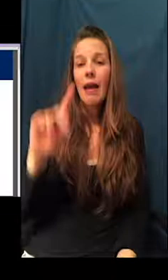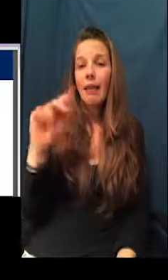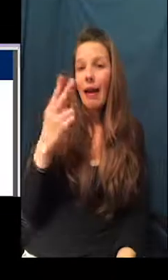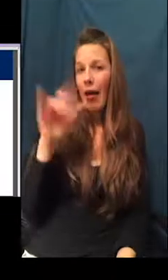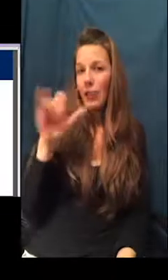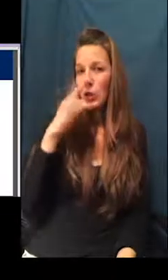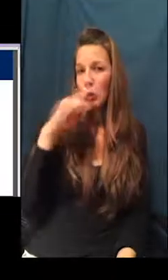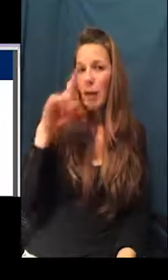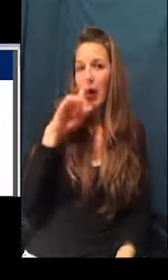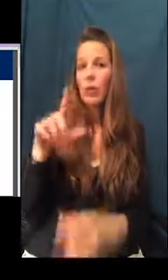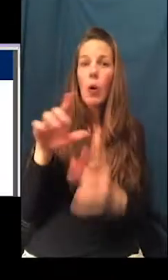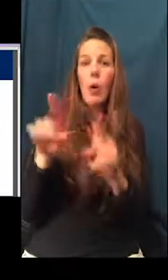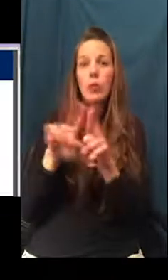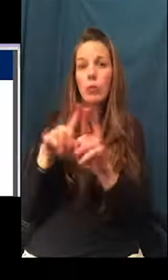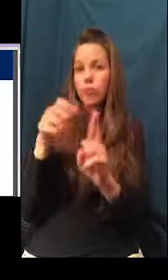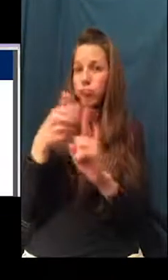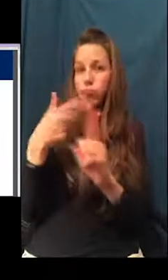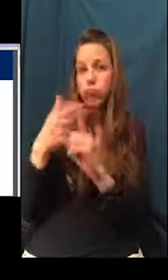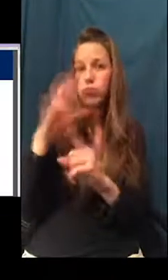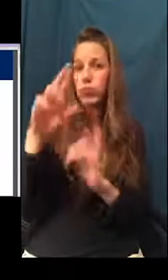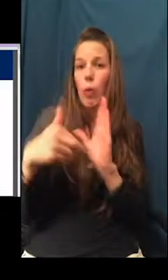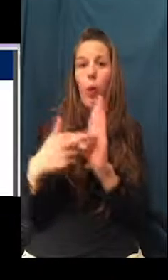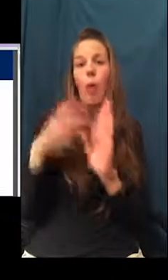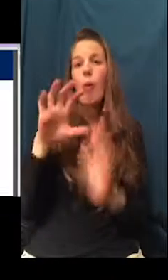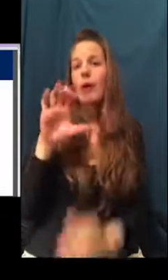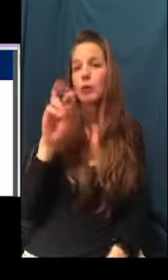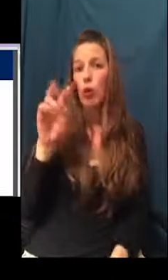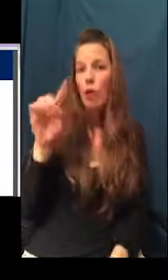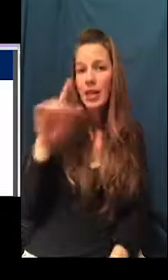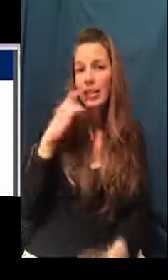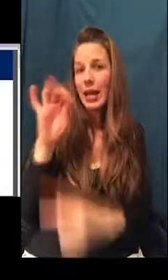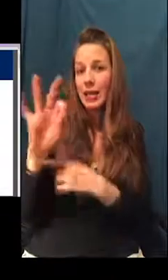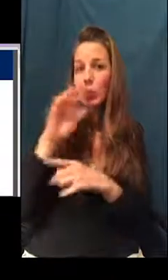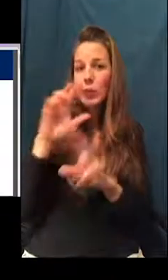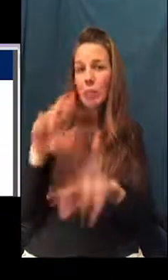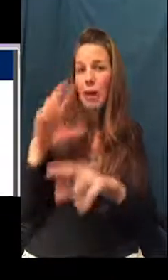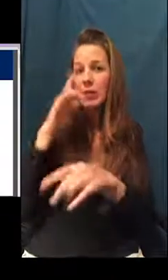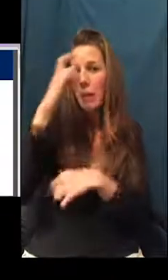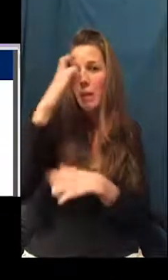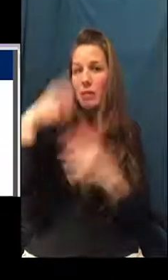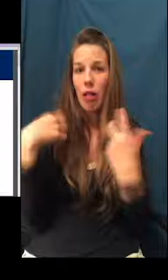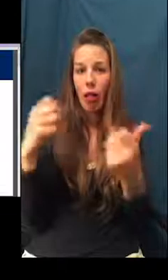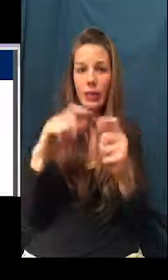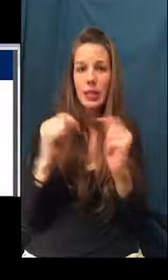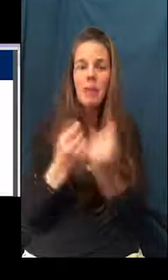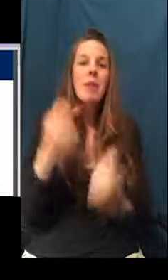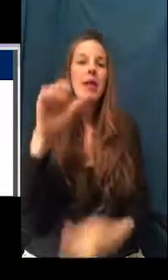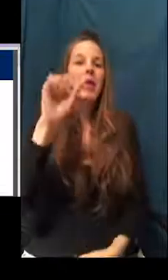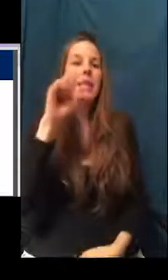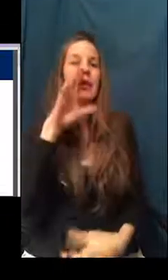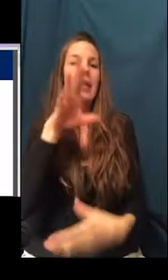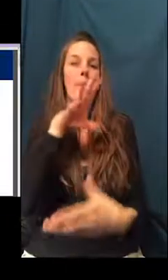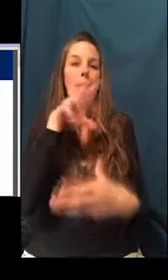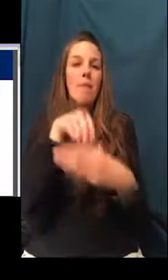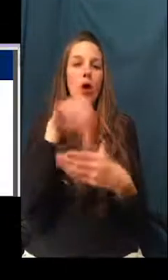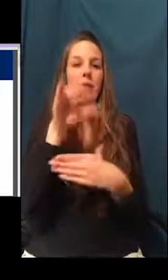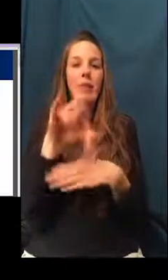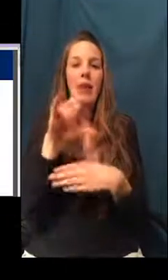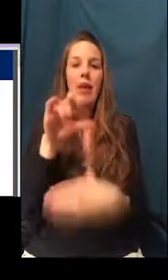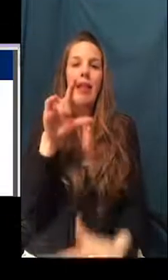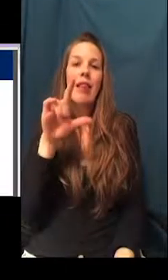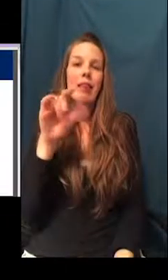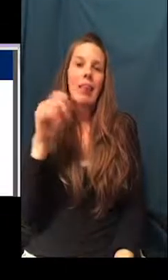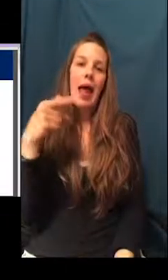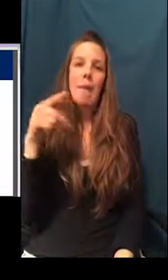Kathy, can you also just briefly talk about your role with the COVID-19 response and the mental health team? Yes, I've been part of the